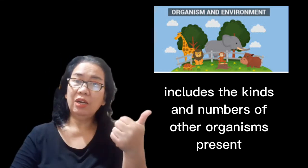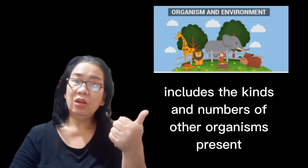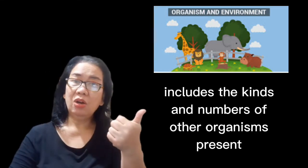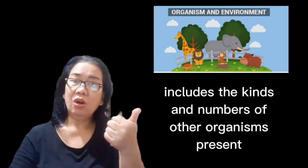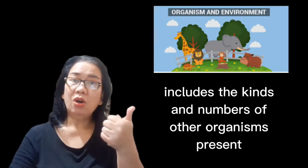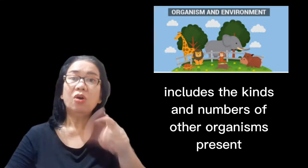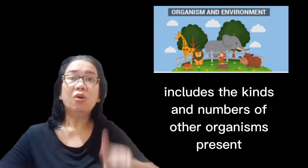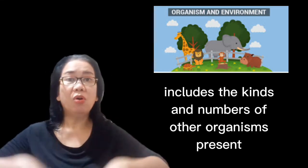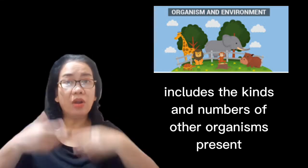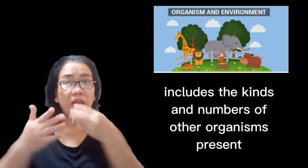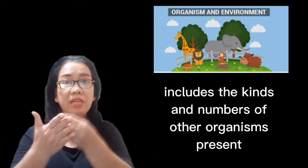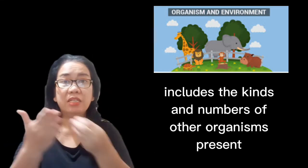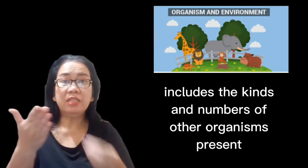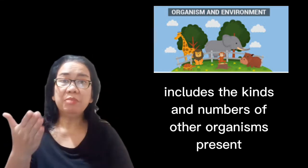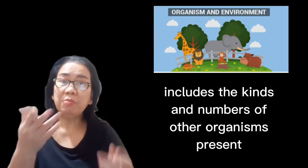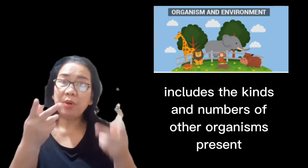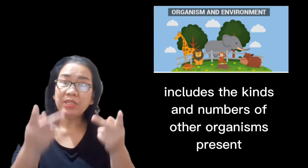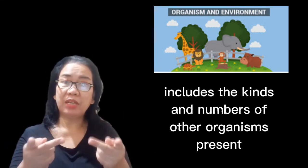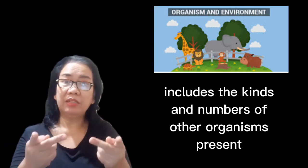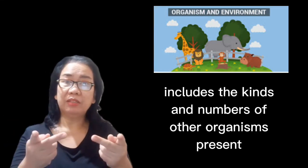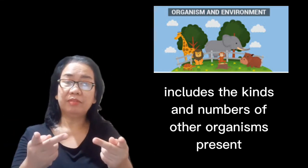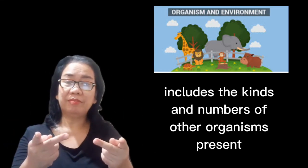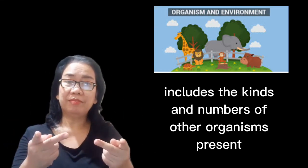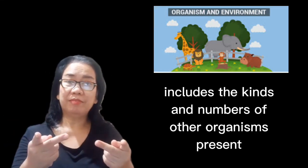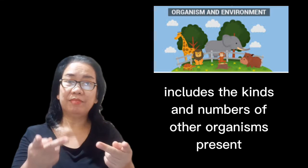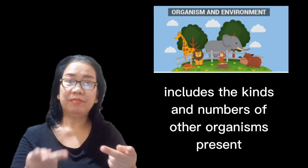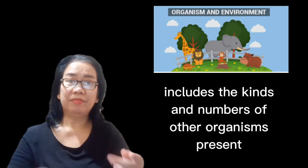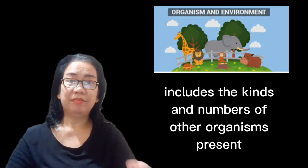other organisms present.